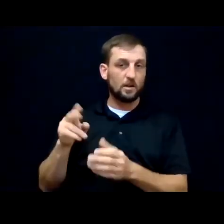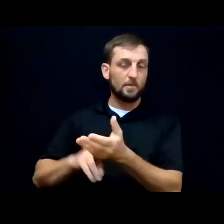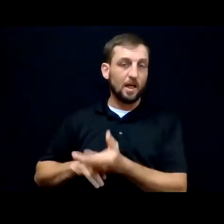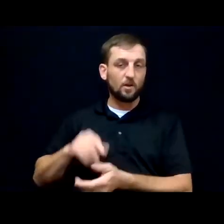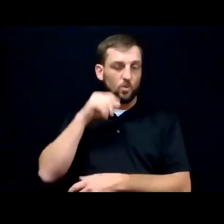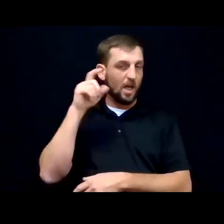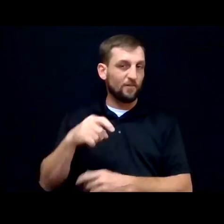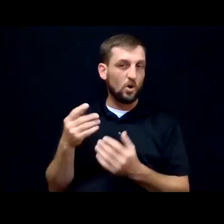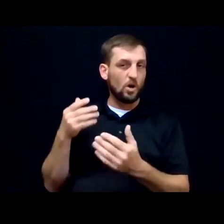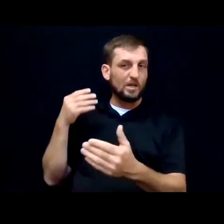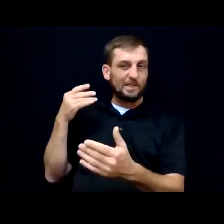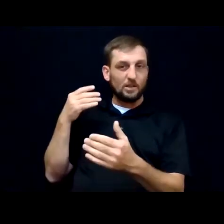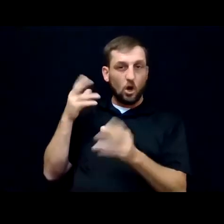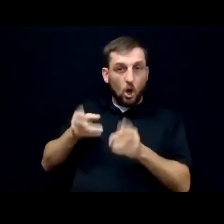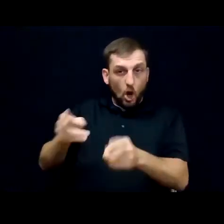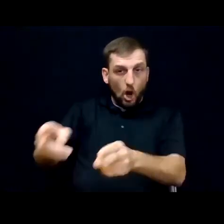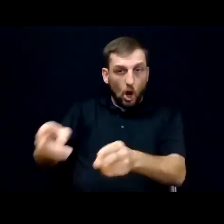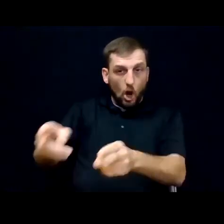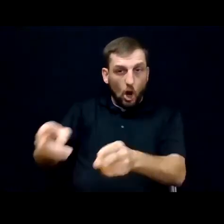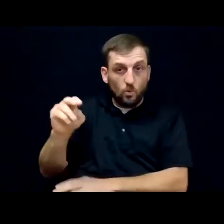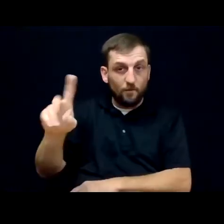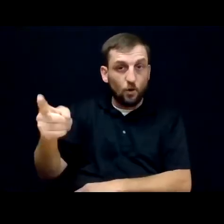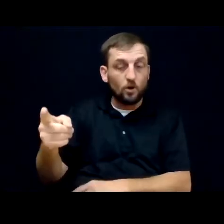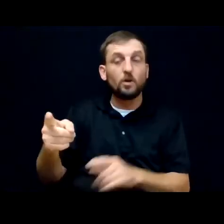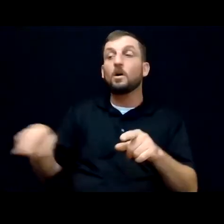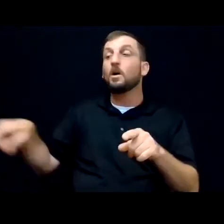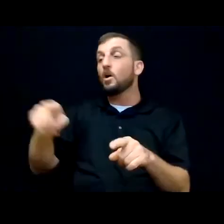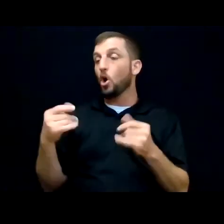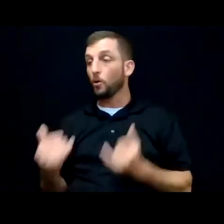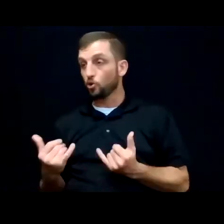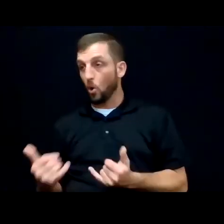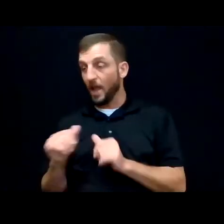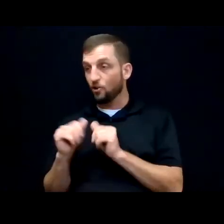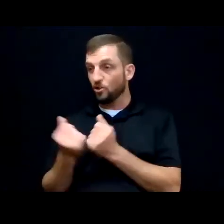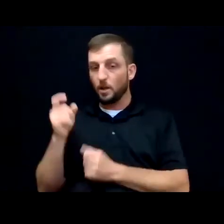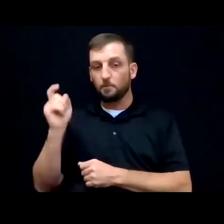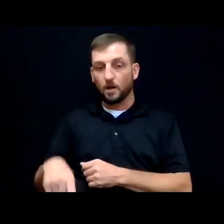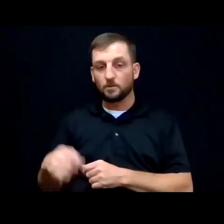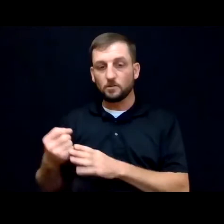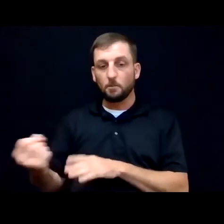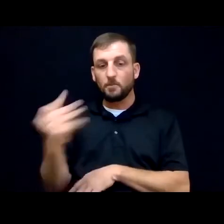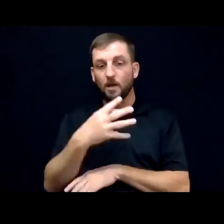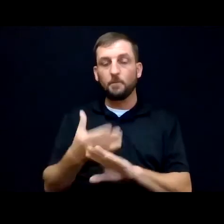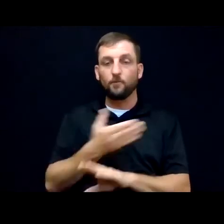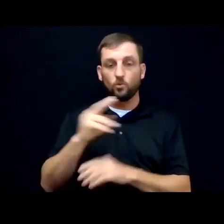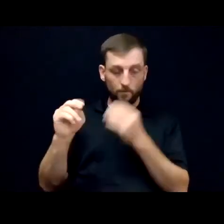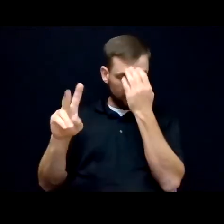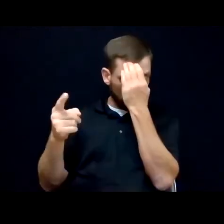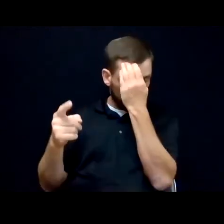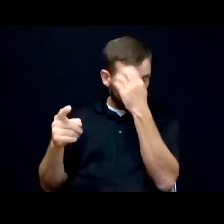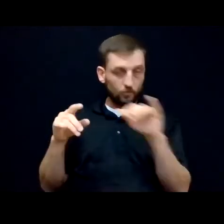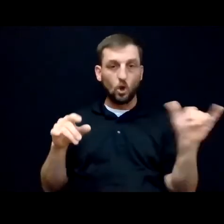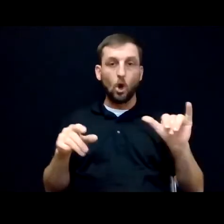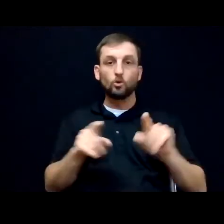for November 1st. All our current agencies, they are required to submit their applications by November 1st. We also provide training